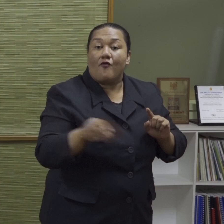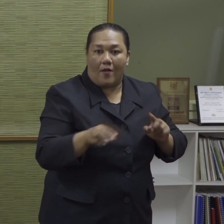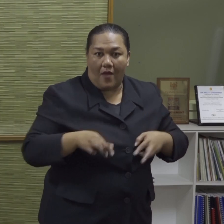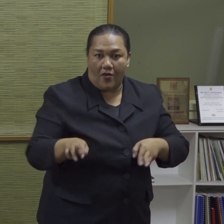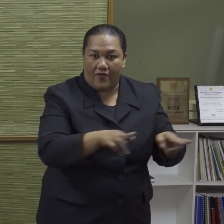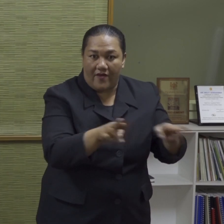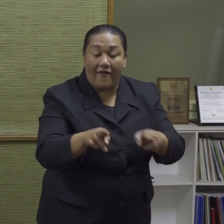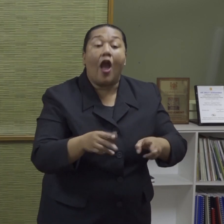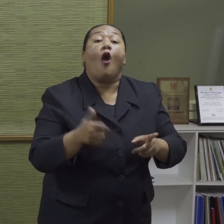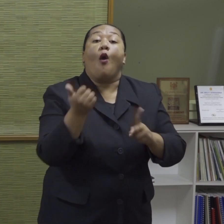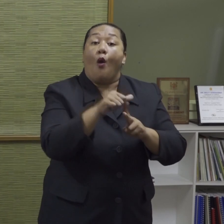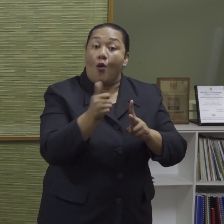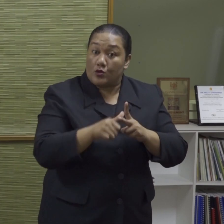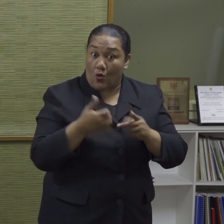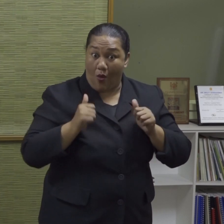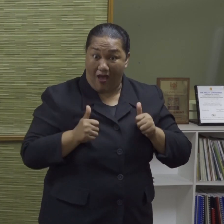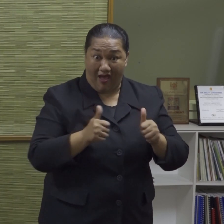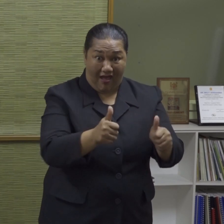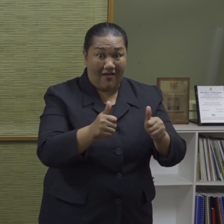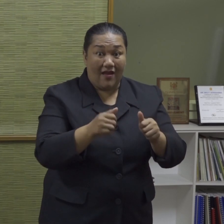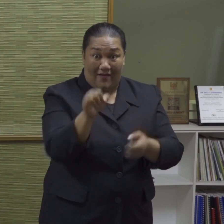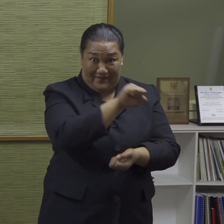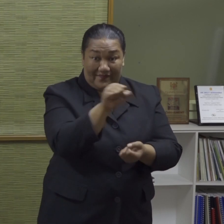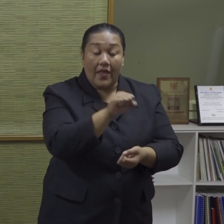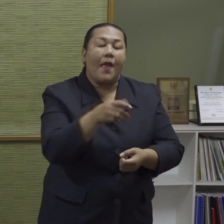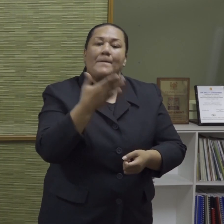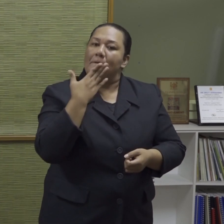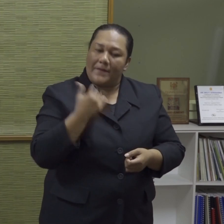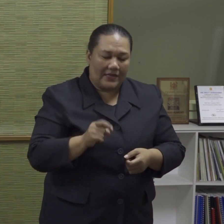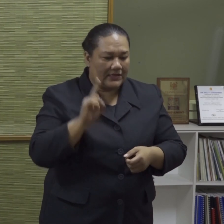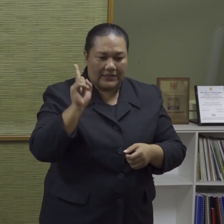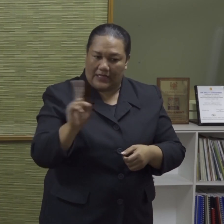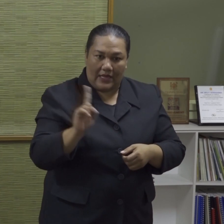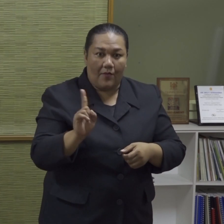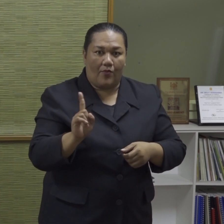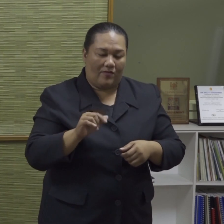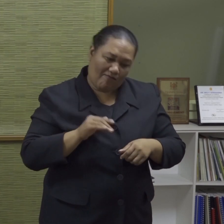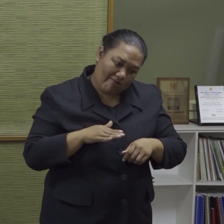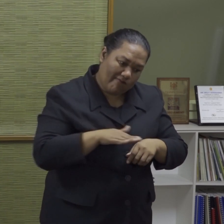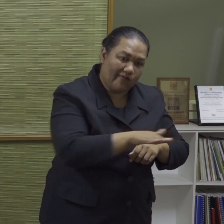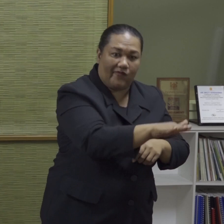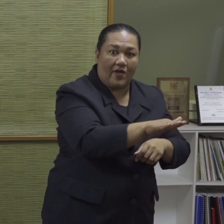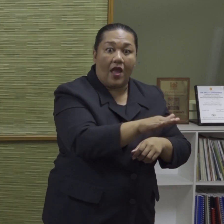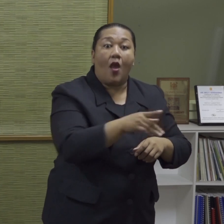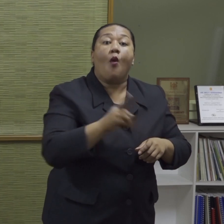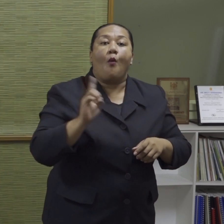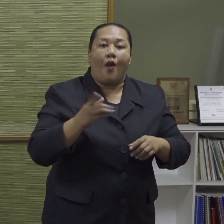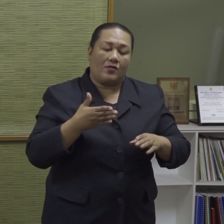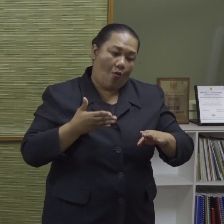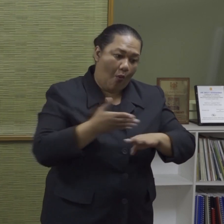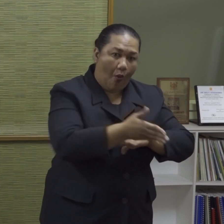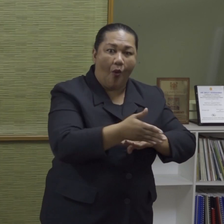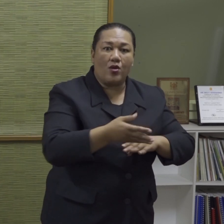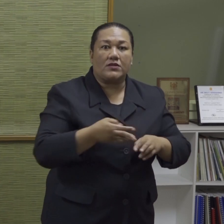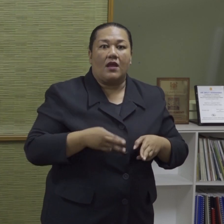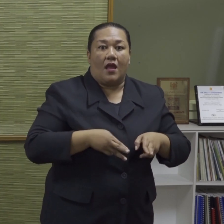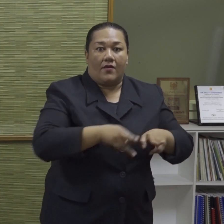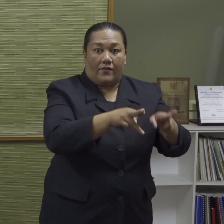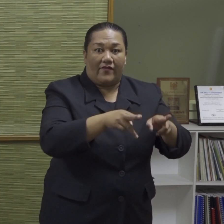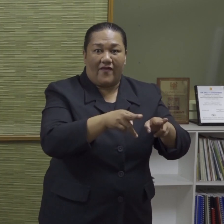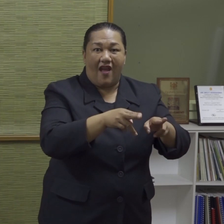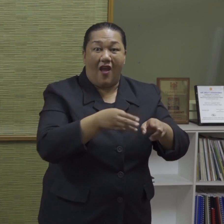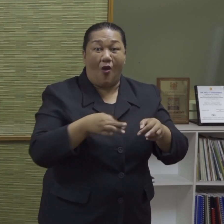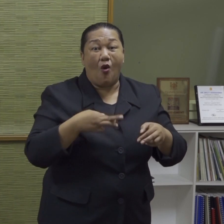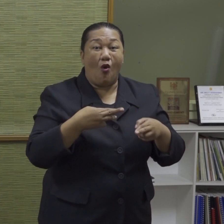refrain from crossing any flooded roads and exercise caution while out using our roads.